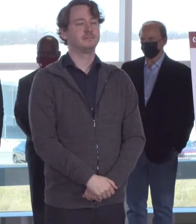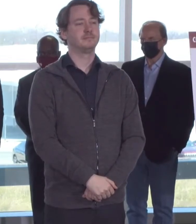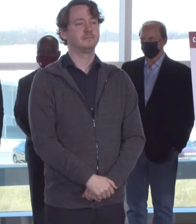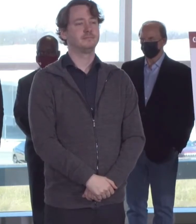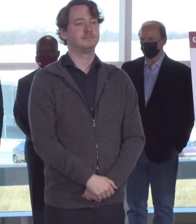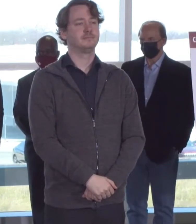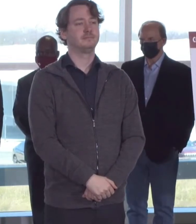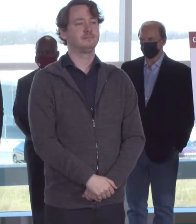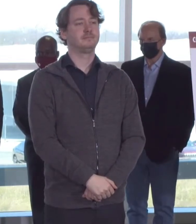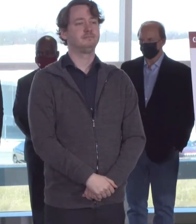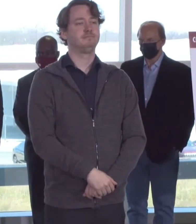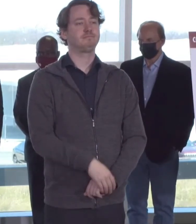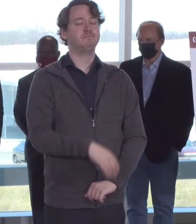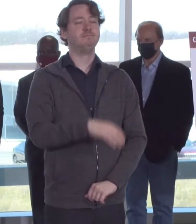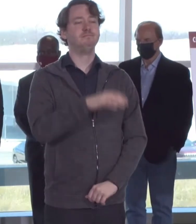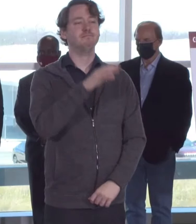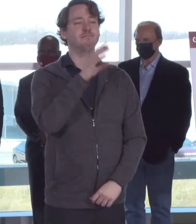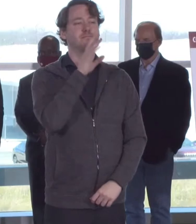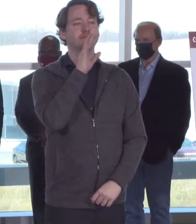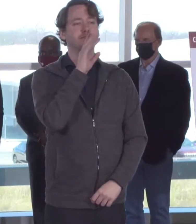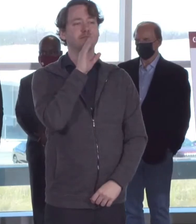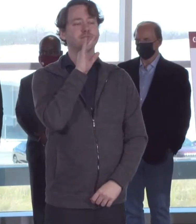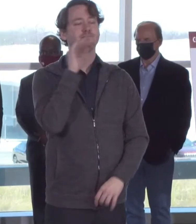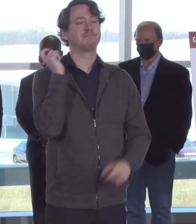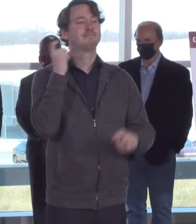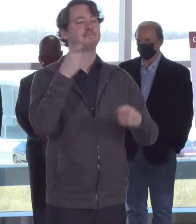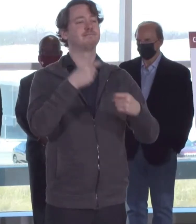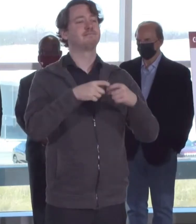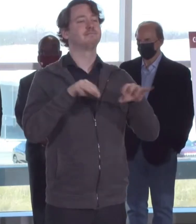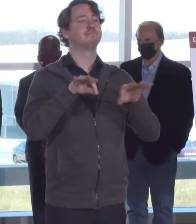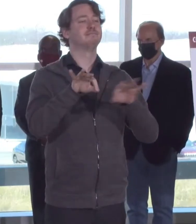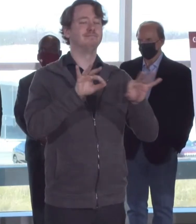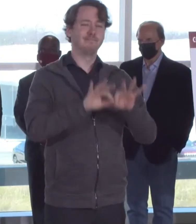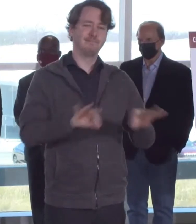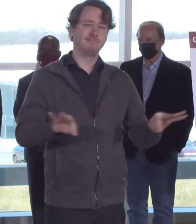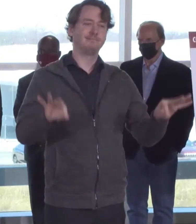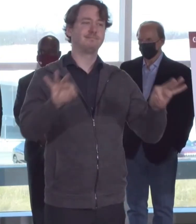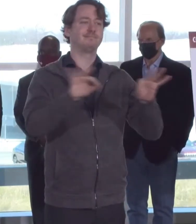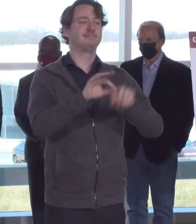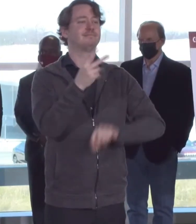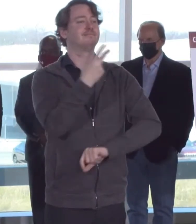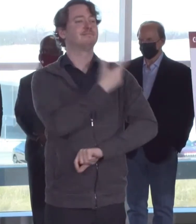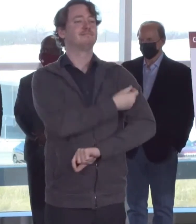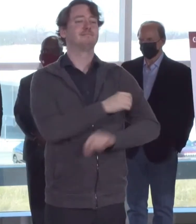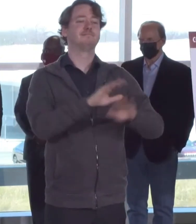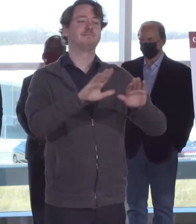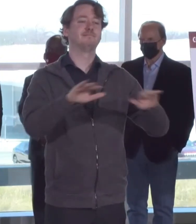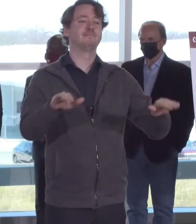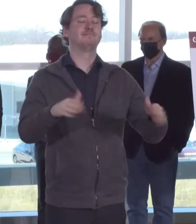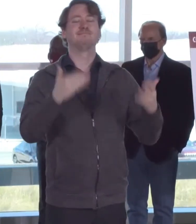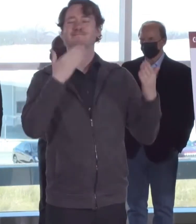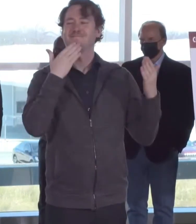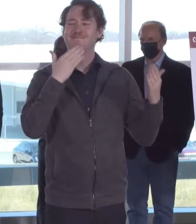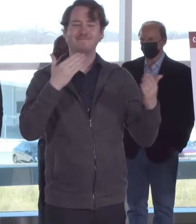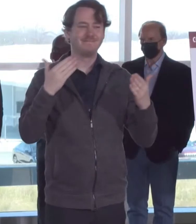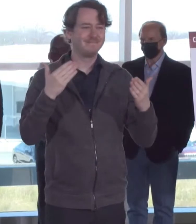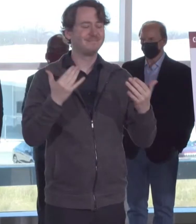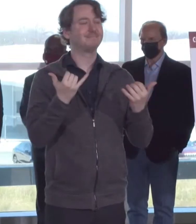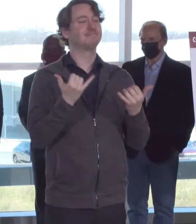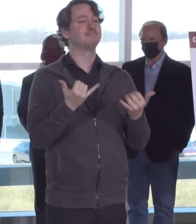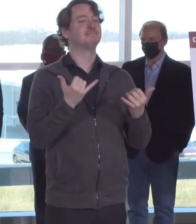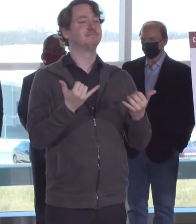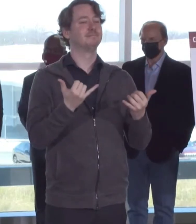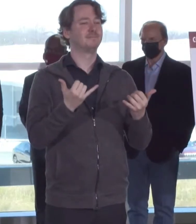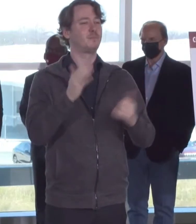en eso adelantará a toda nuestra comunidad. Gracias. And I